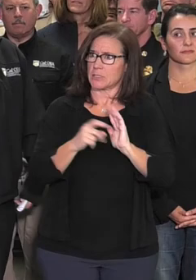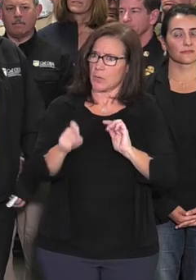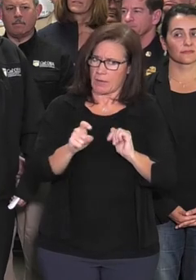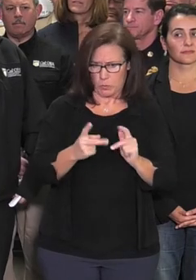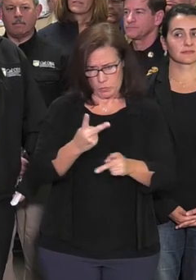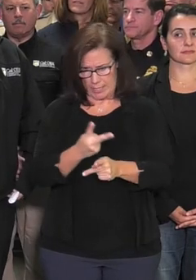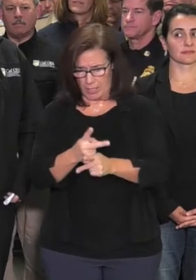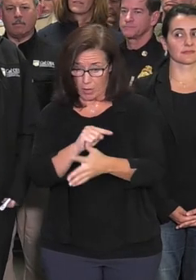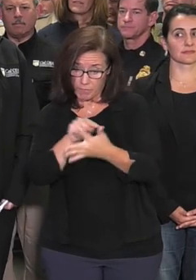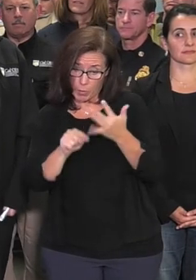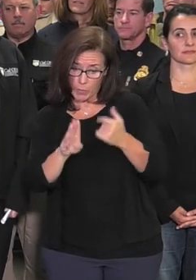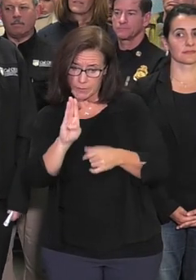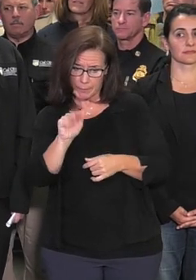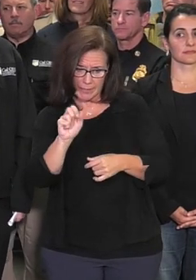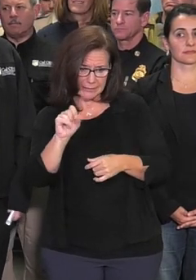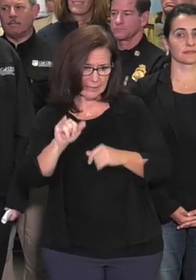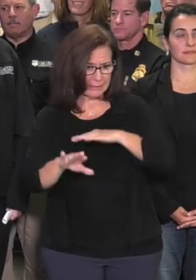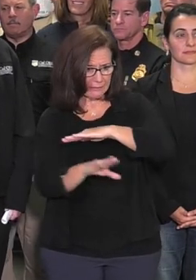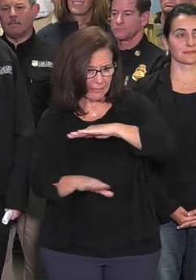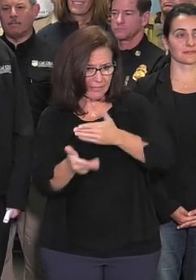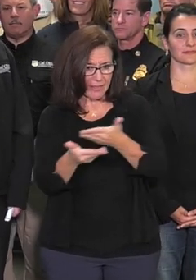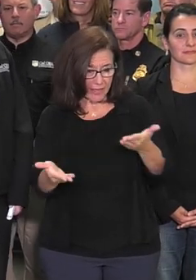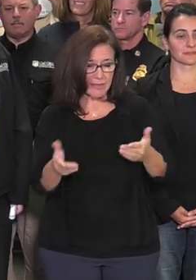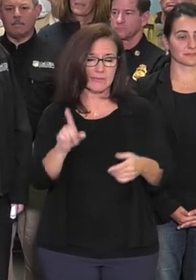that politicians like to deal with.